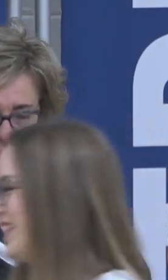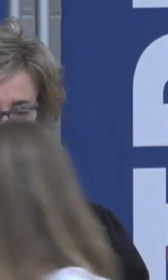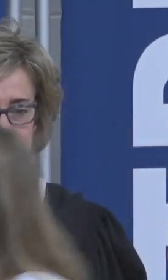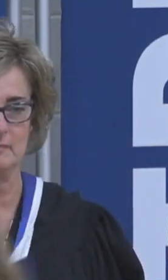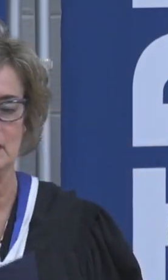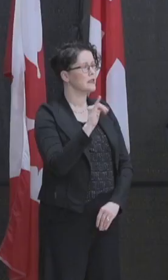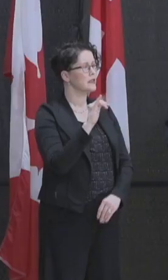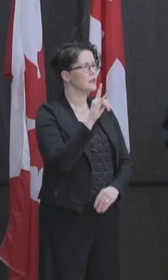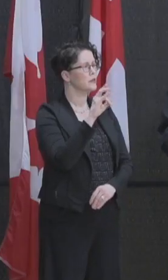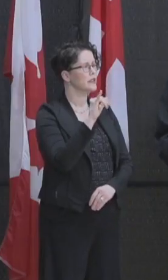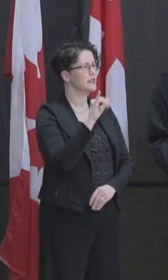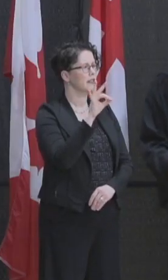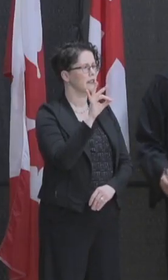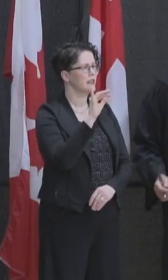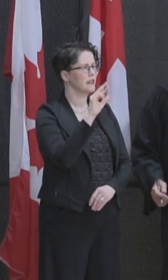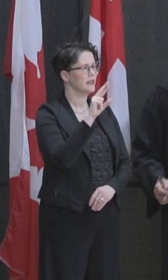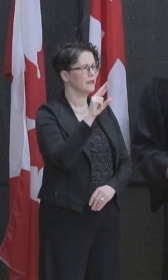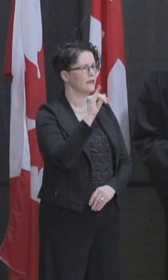Brittany Frizzell.